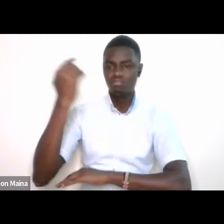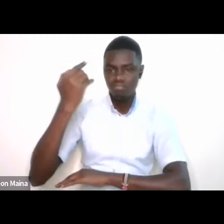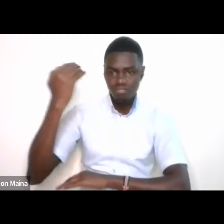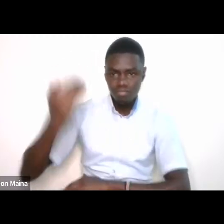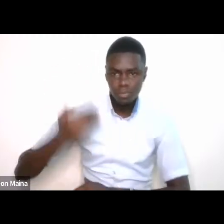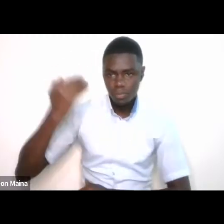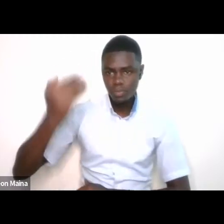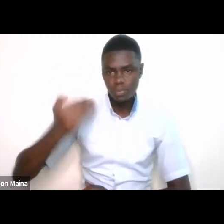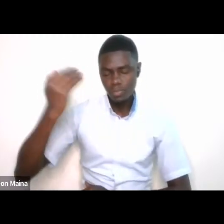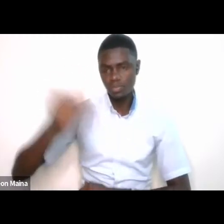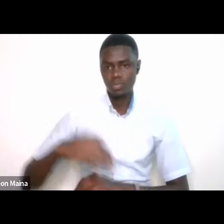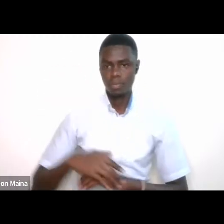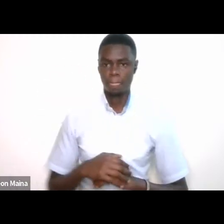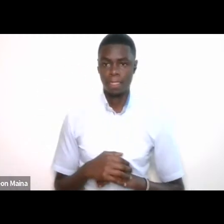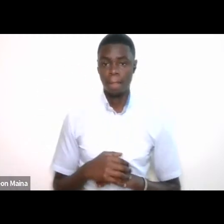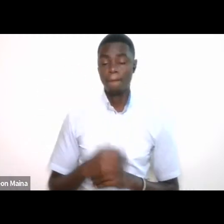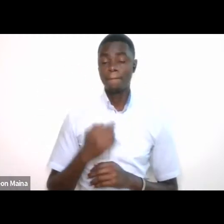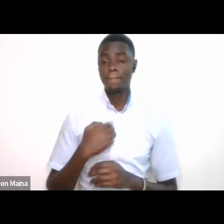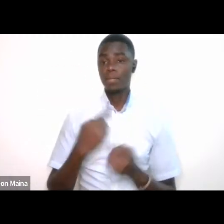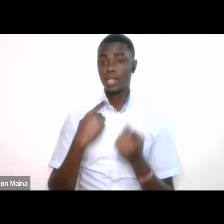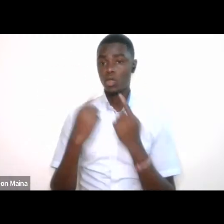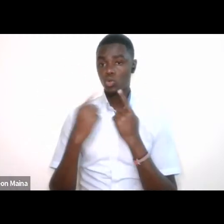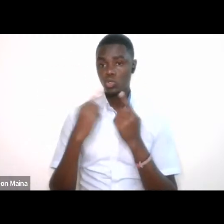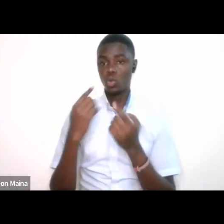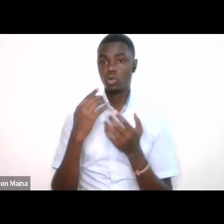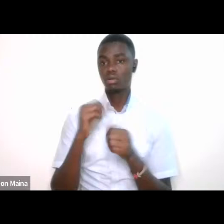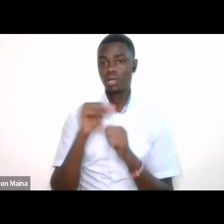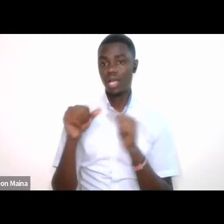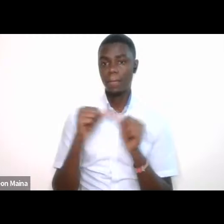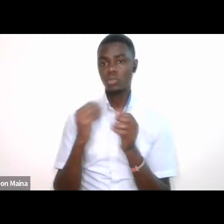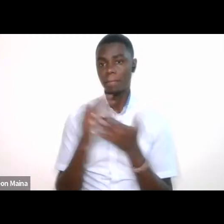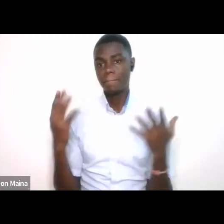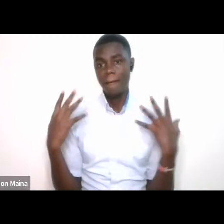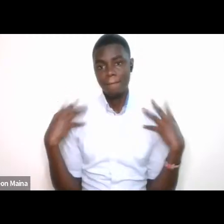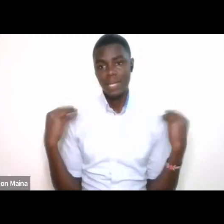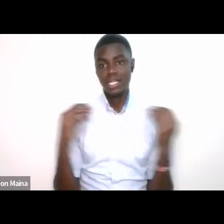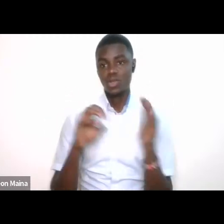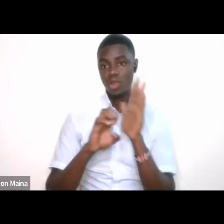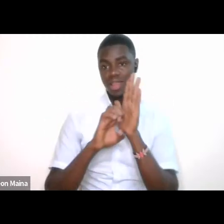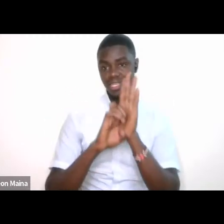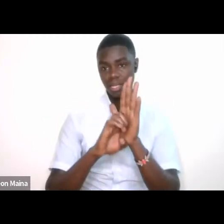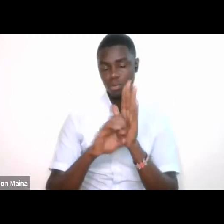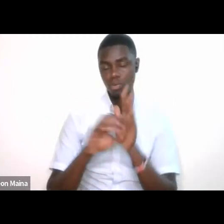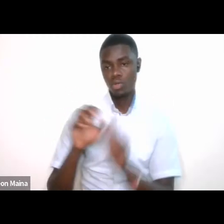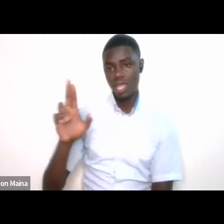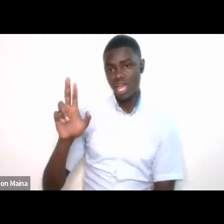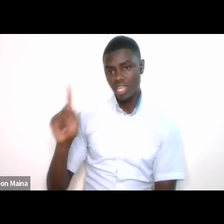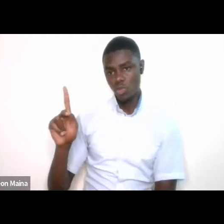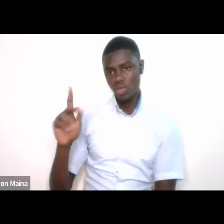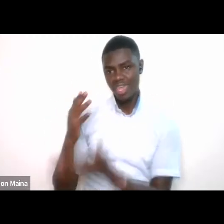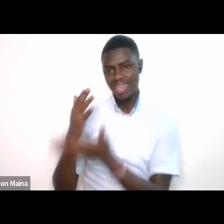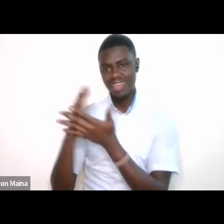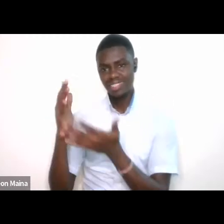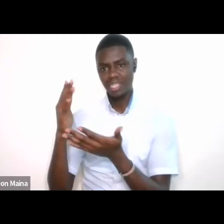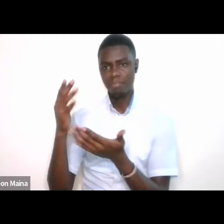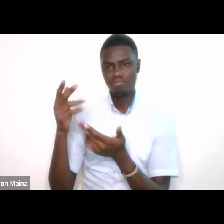So let me just talk about some practical examples here. In the UK, in some places,